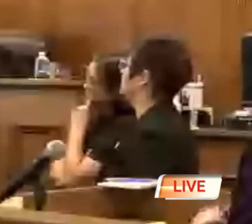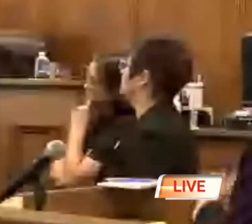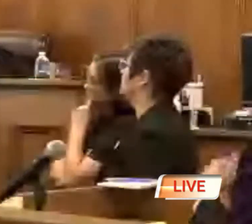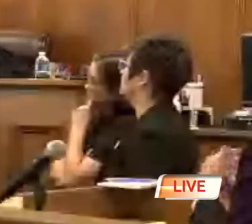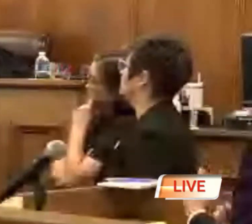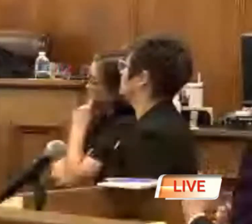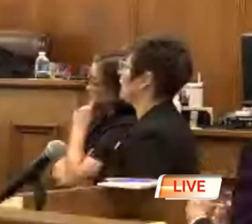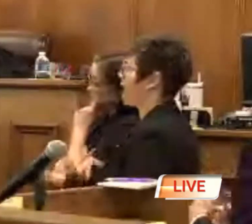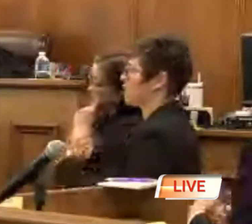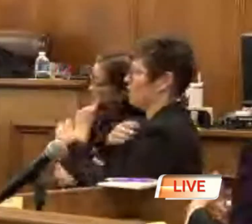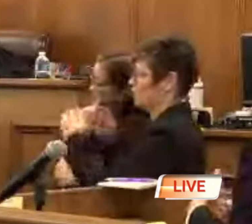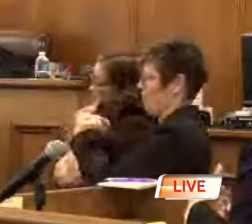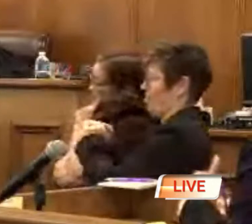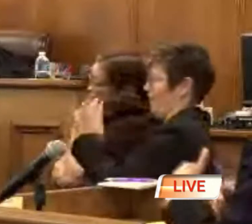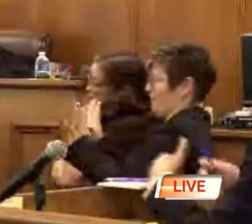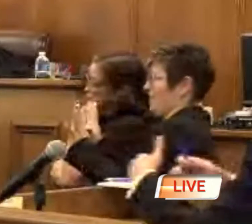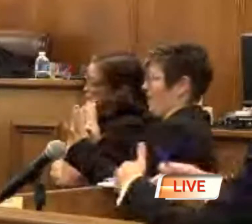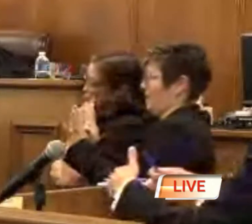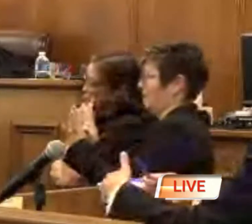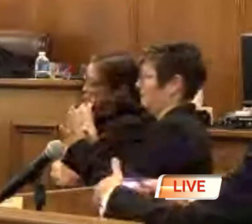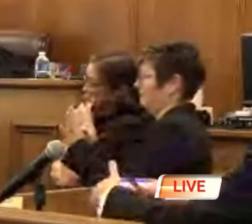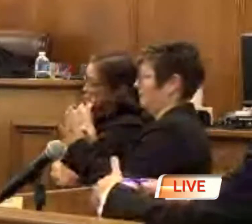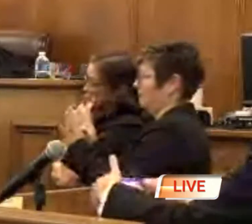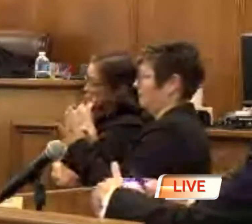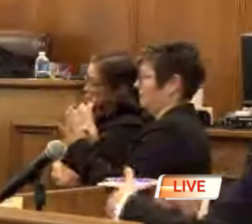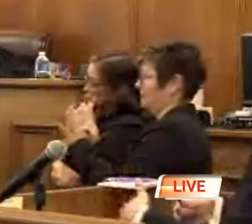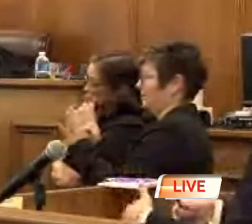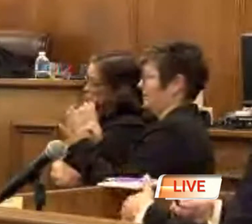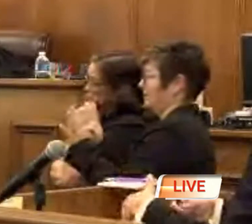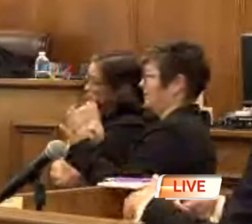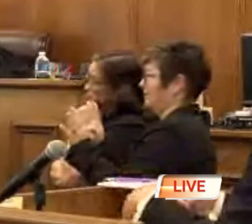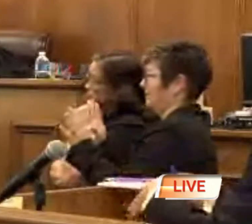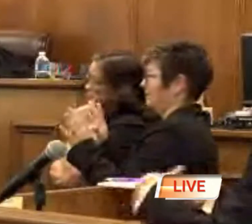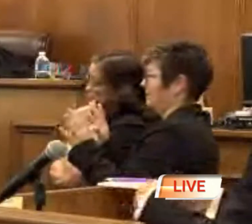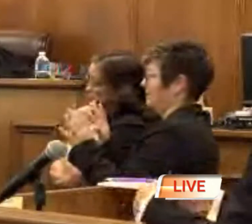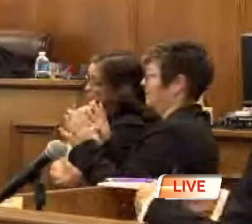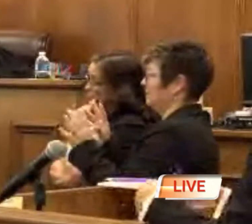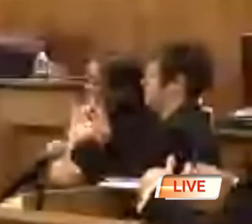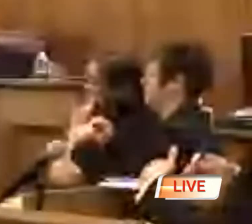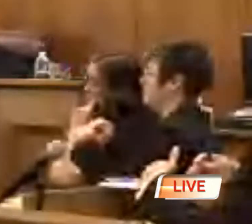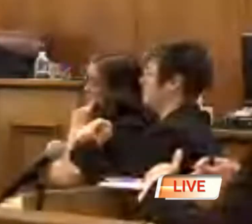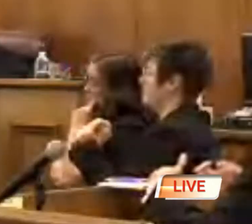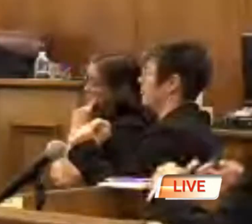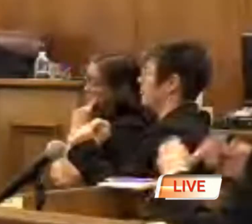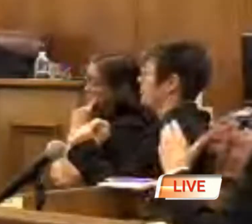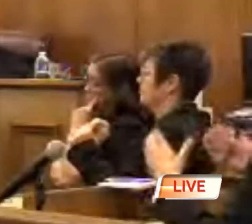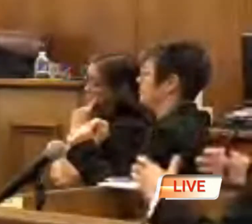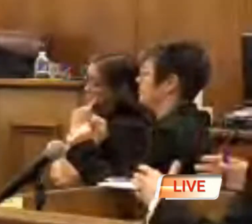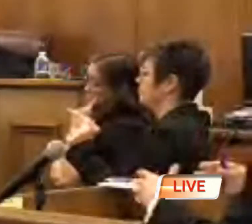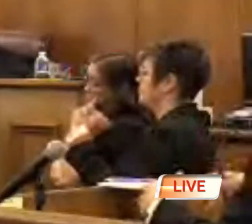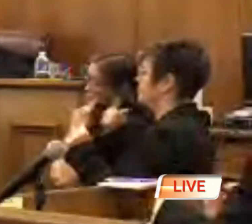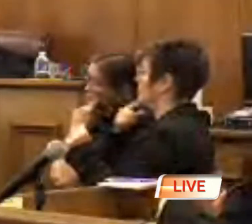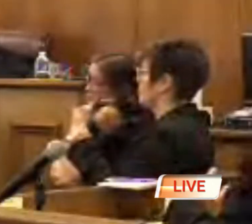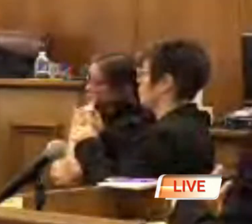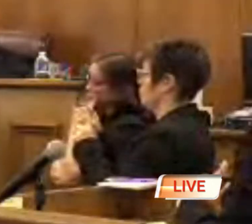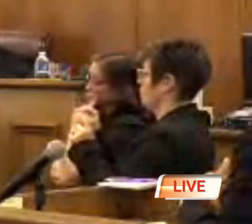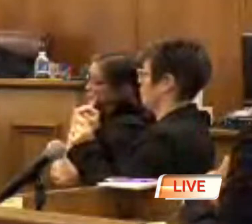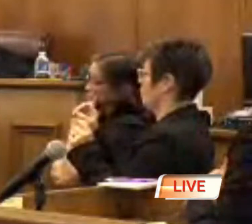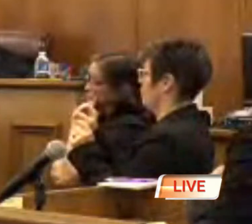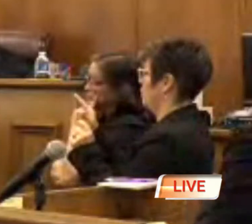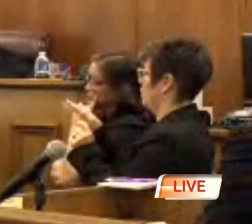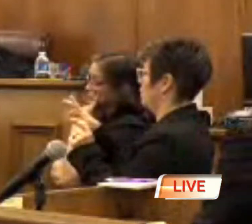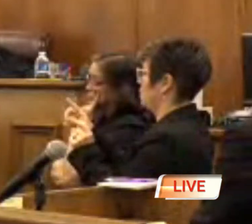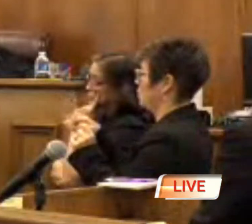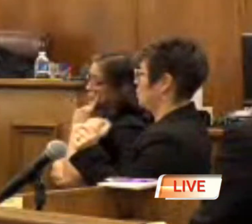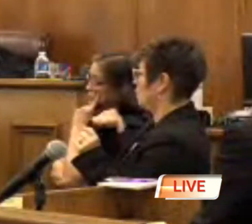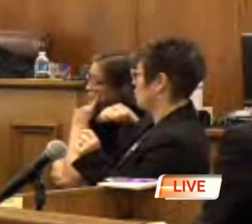And I just wanted to clarify, when you made that statement and you're talking about that, when you say told,